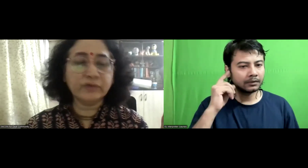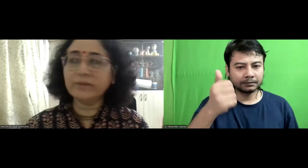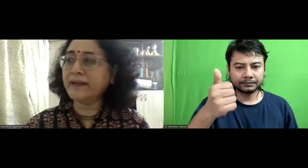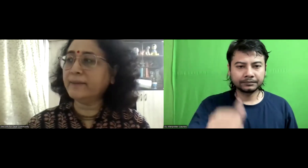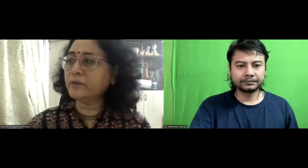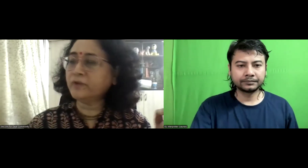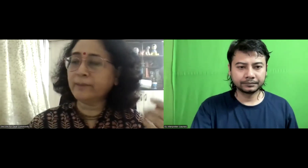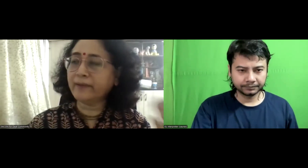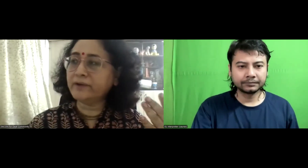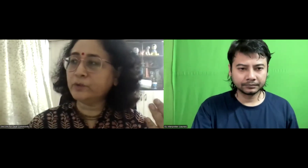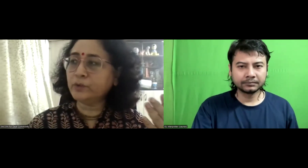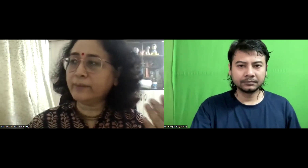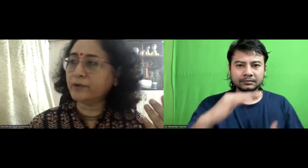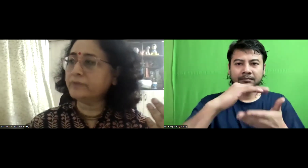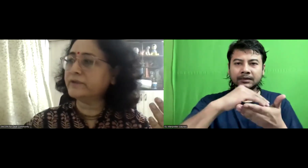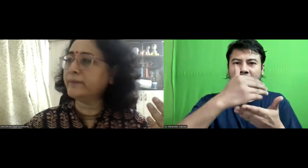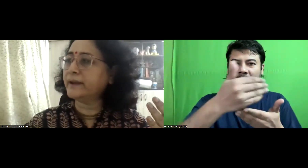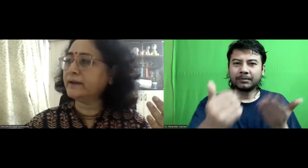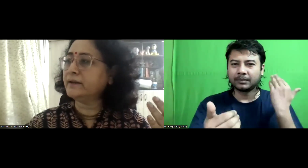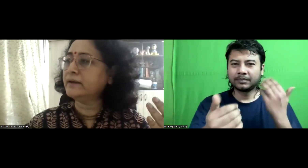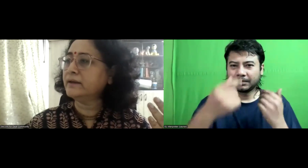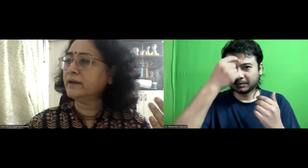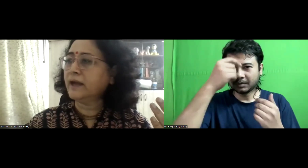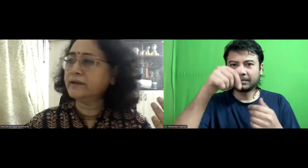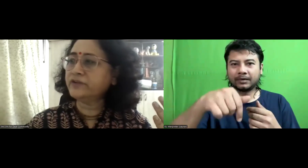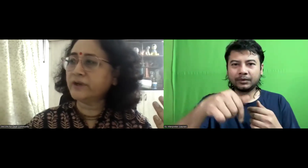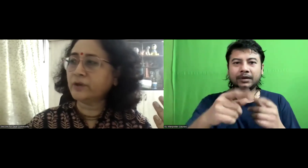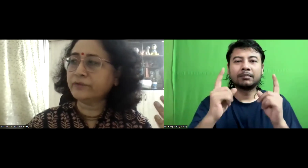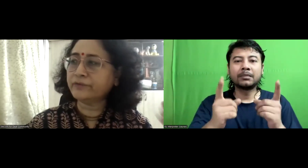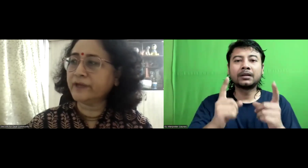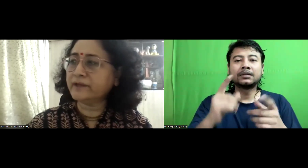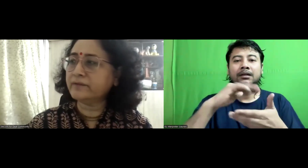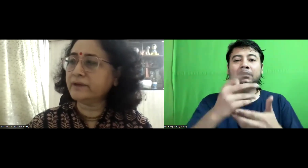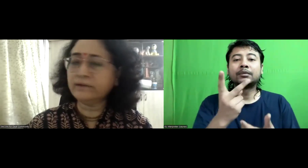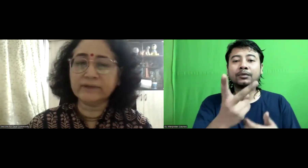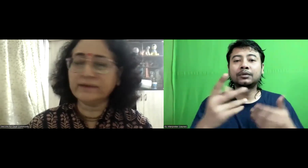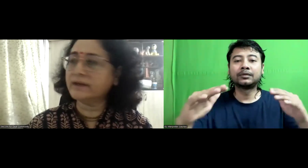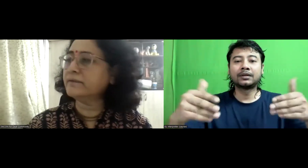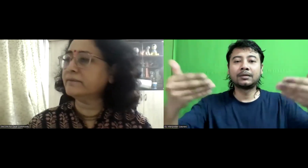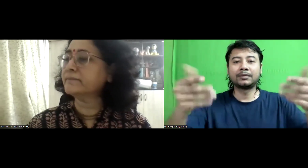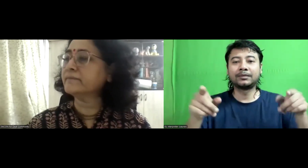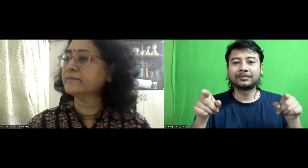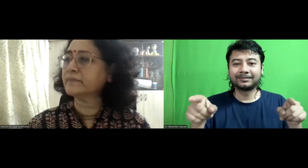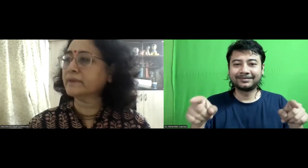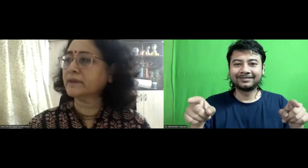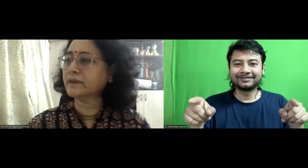Had some issues in my laptop, so I'm having two laptops in parallel. I'll just shut off the other one. One